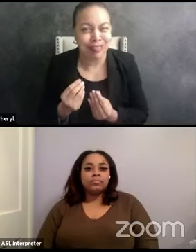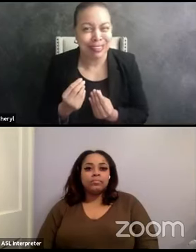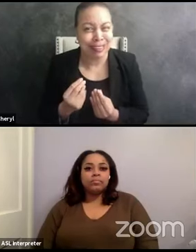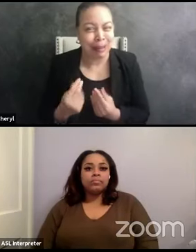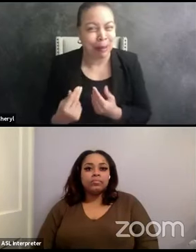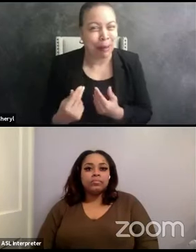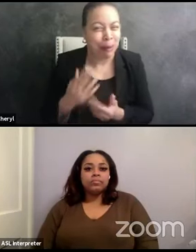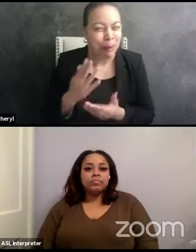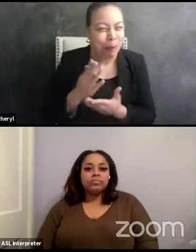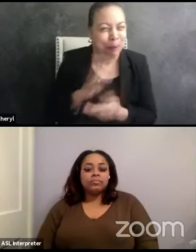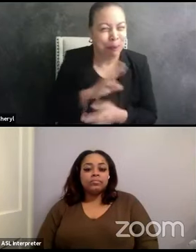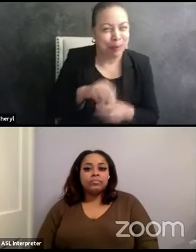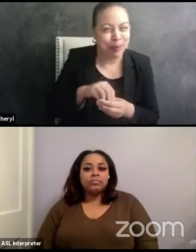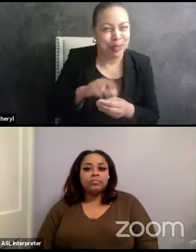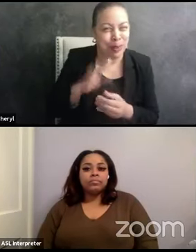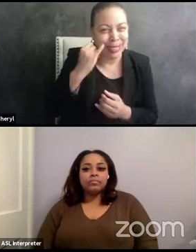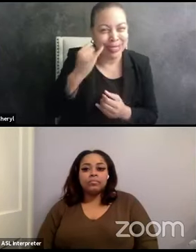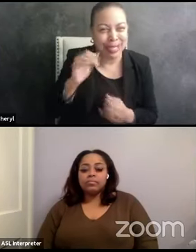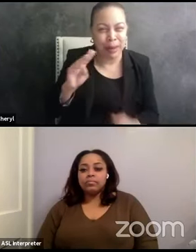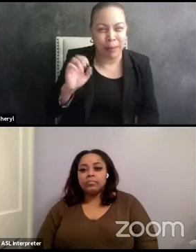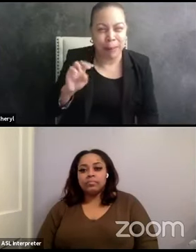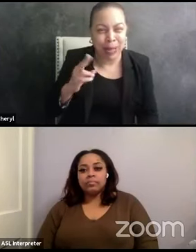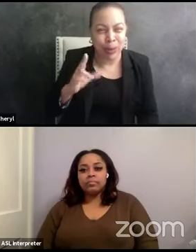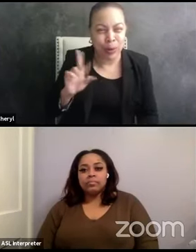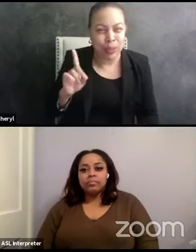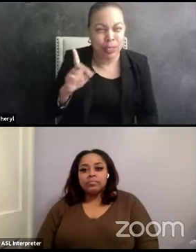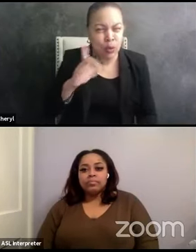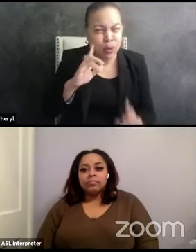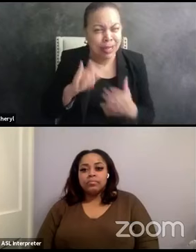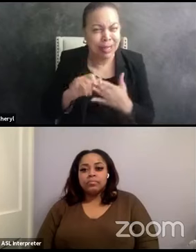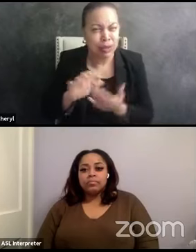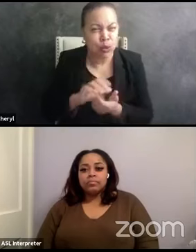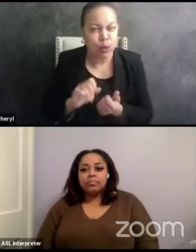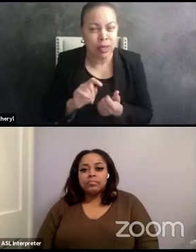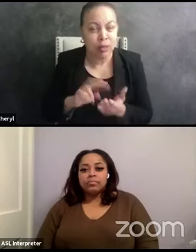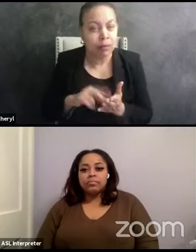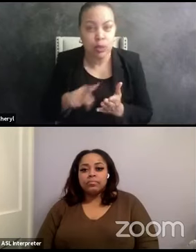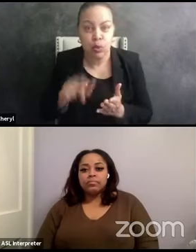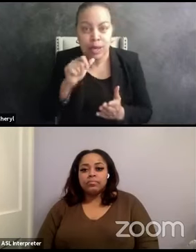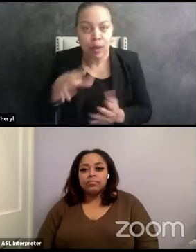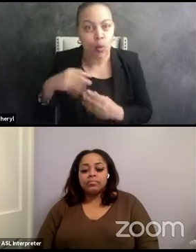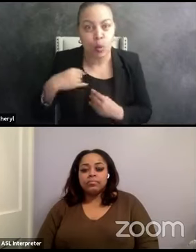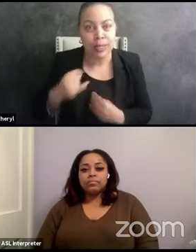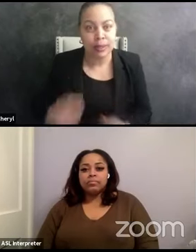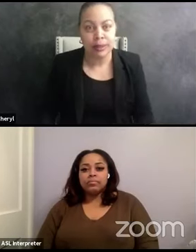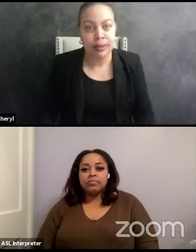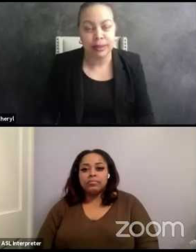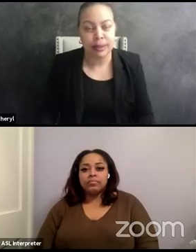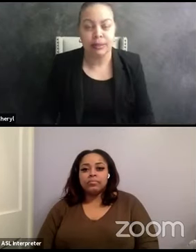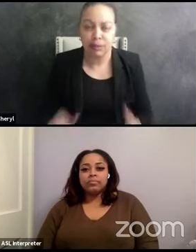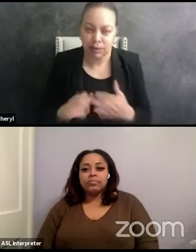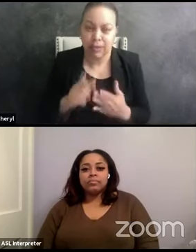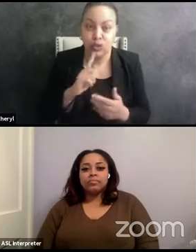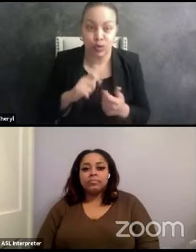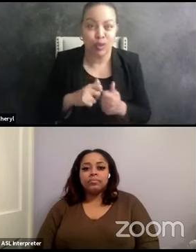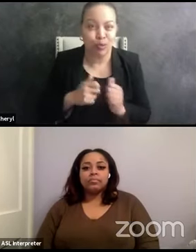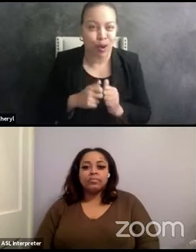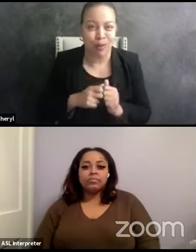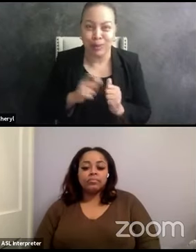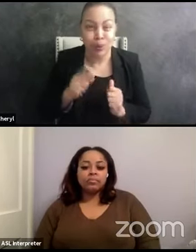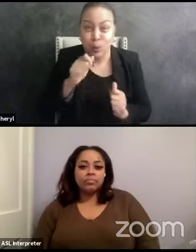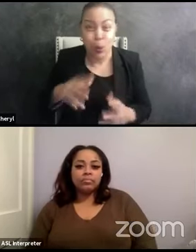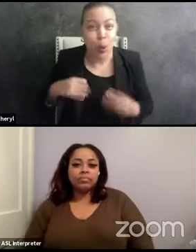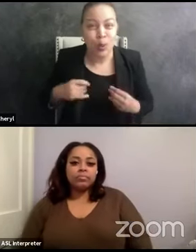manhood would destroy it, then you don't actually own your manhood. Like, that's the real problem. You don't own it at